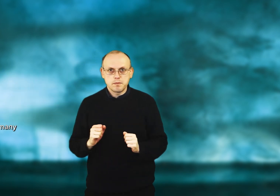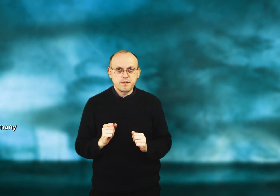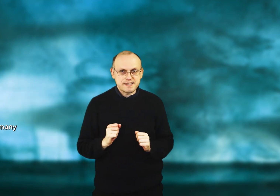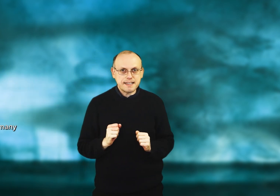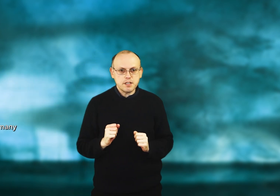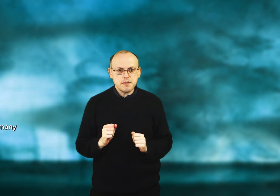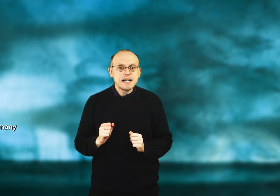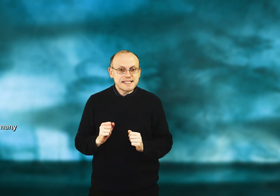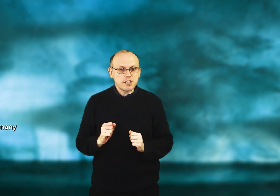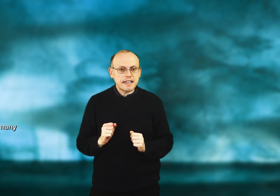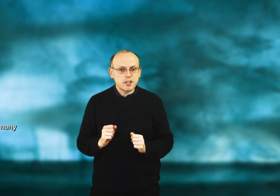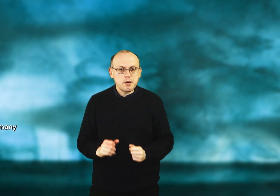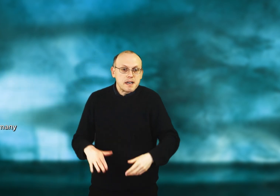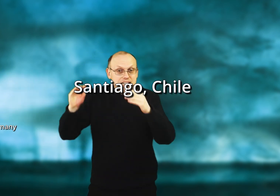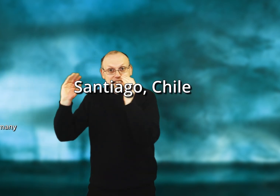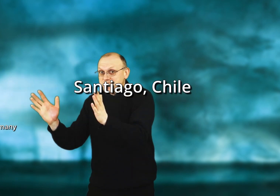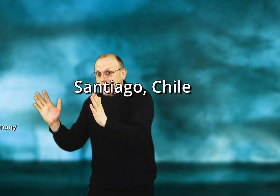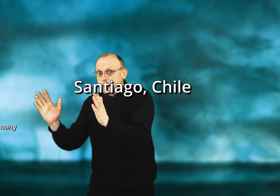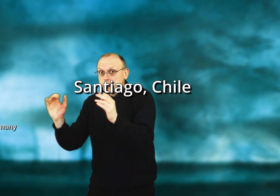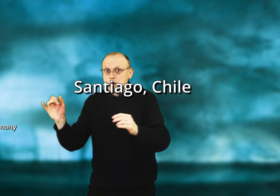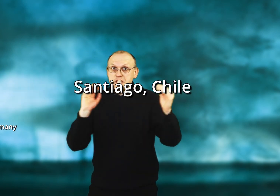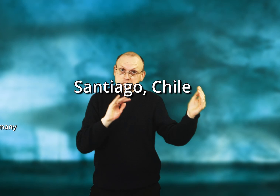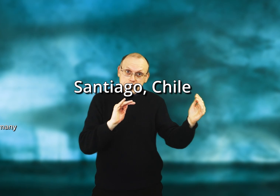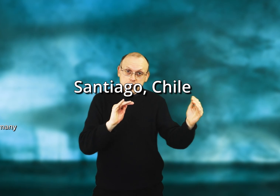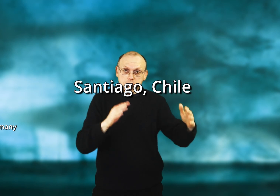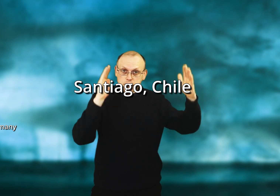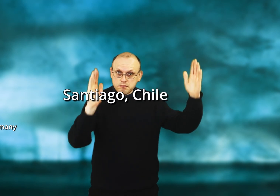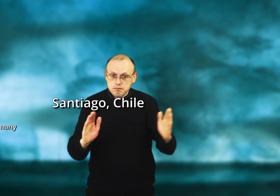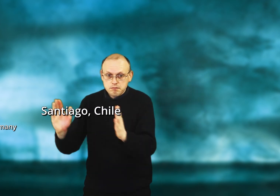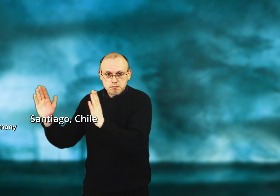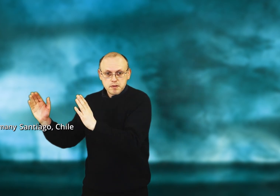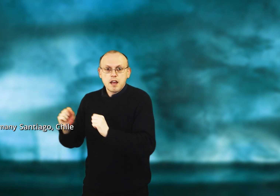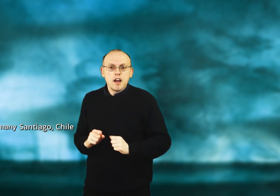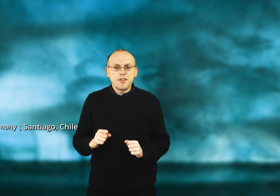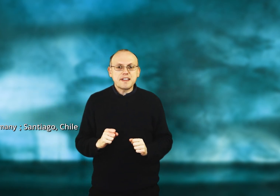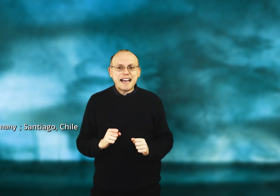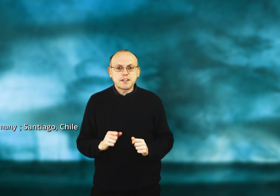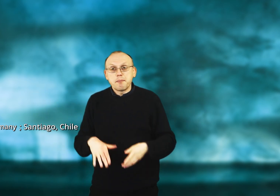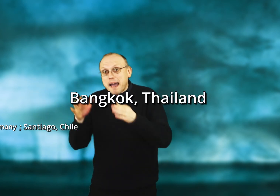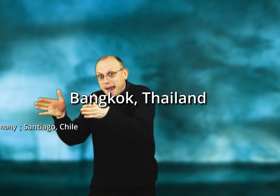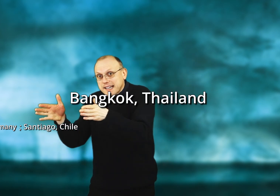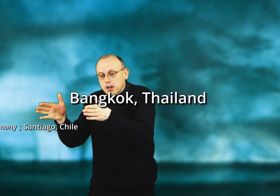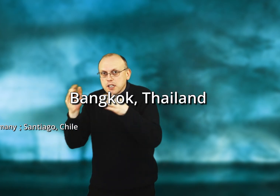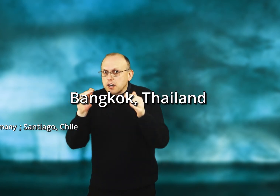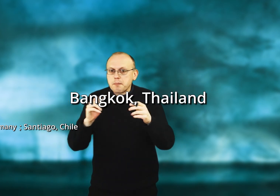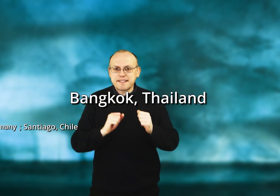First item. Second item, Santiago, Chile. Third item, Bangkok,